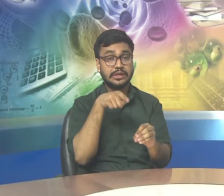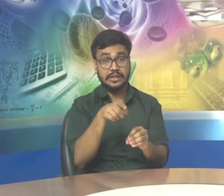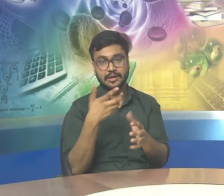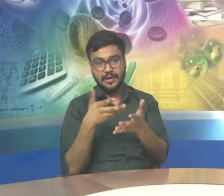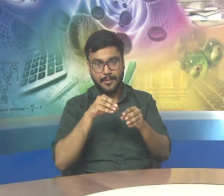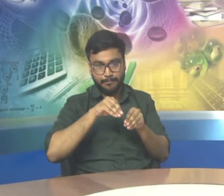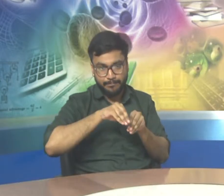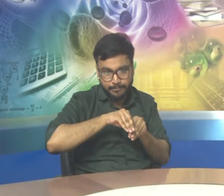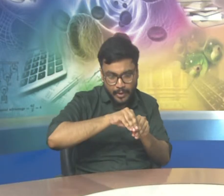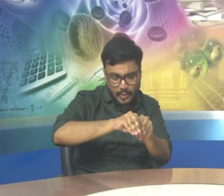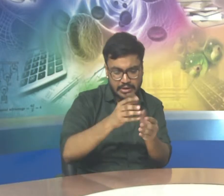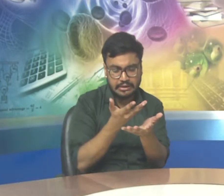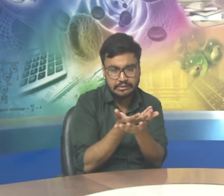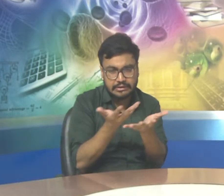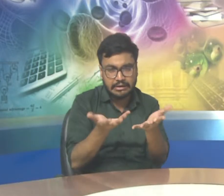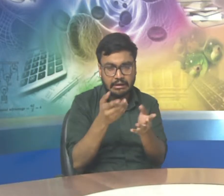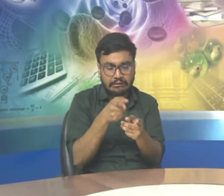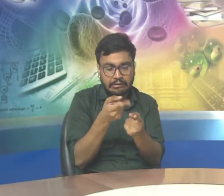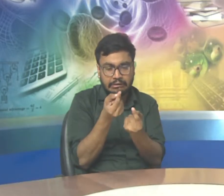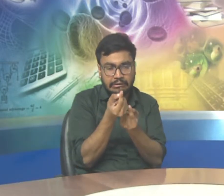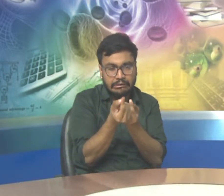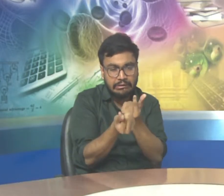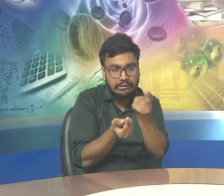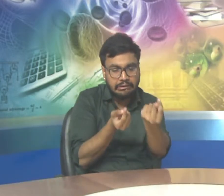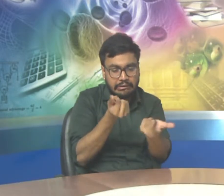or moving with constant speed.